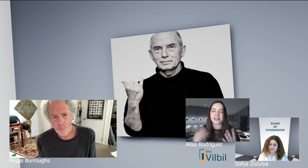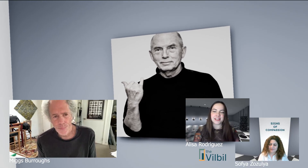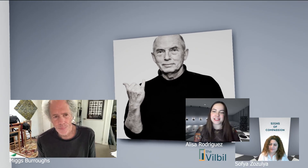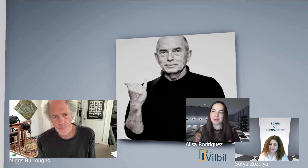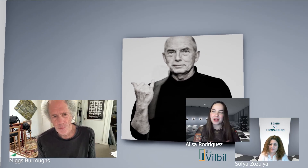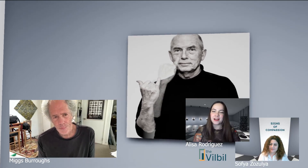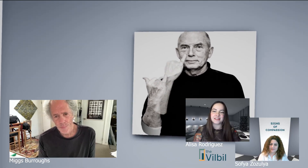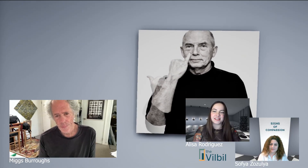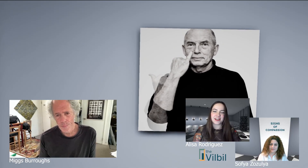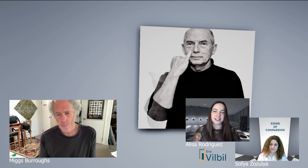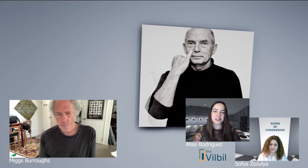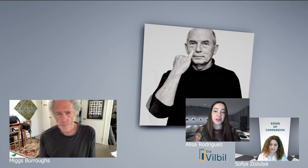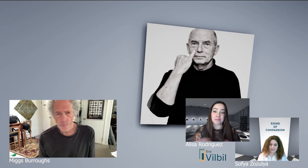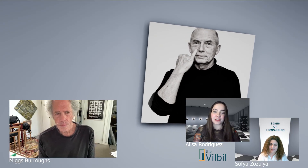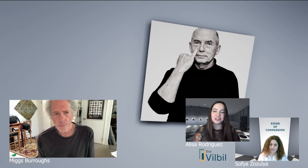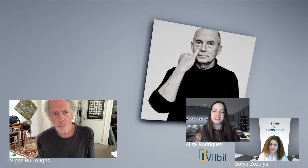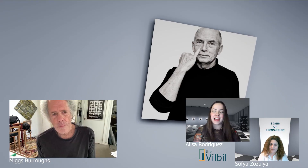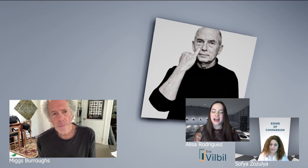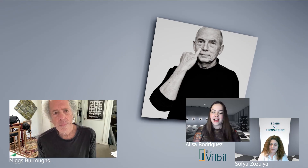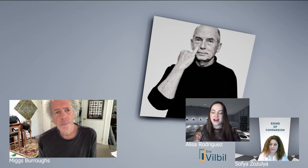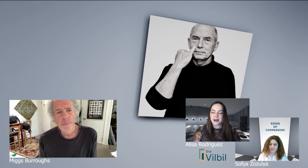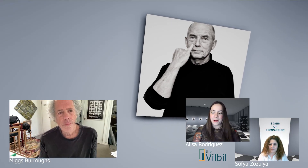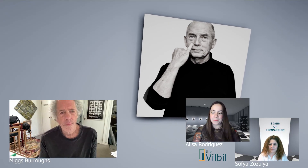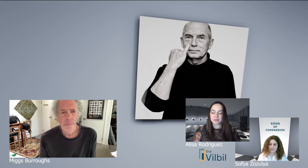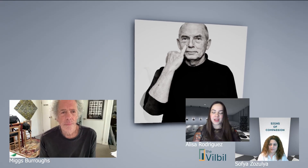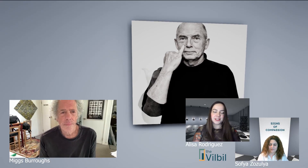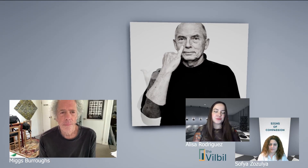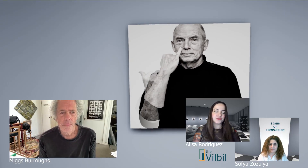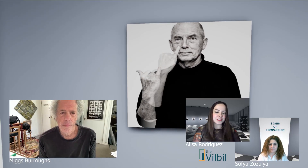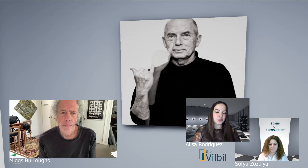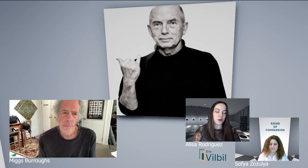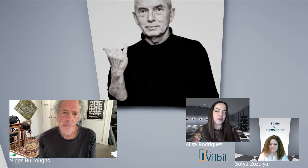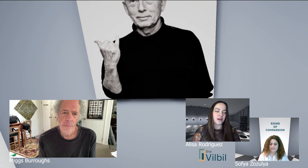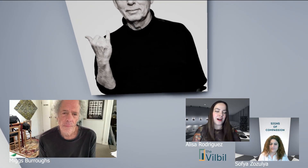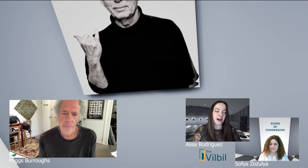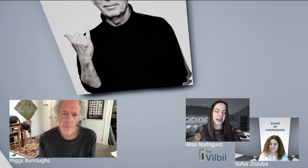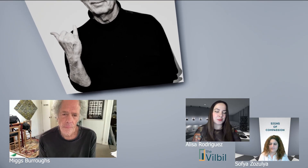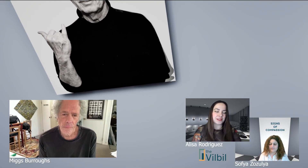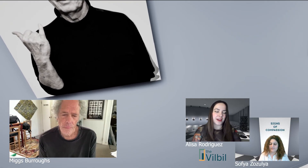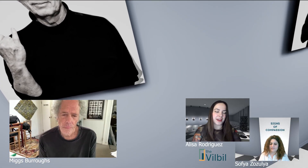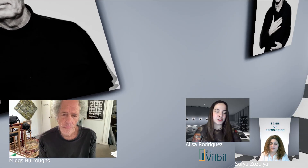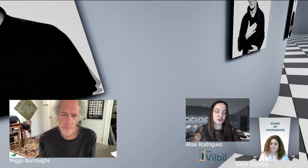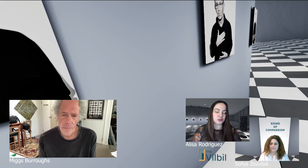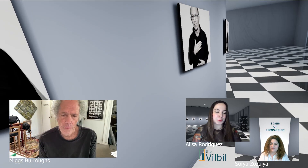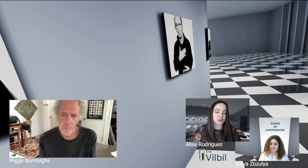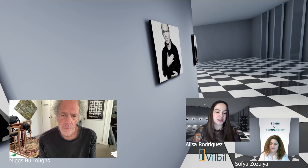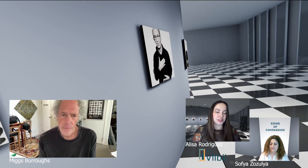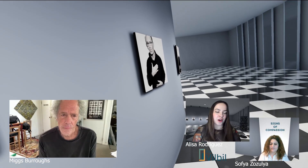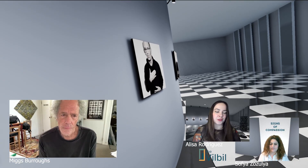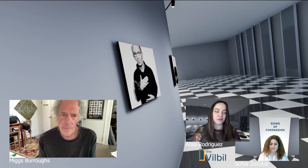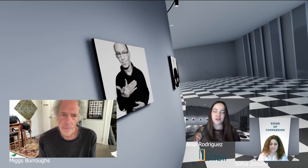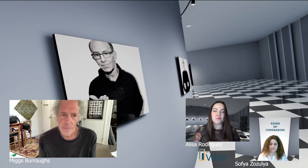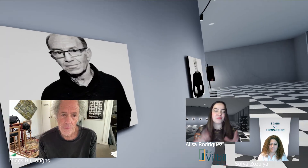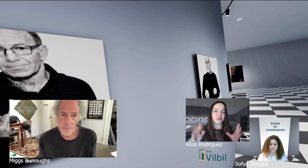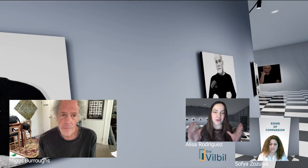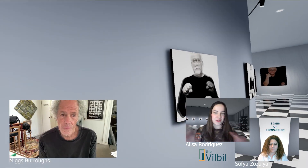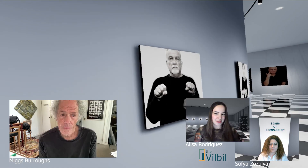ideas behind the science of compassion. And first of all, I would like to start from the very